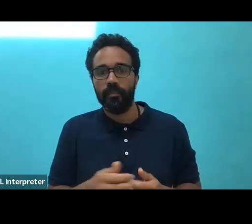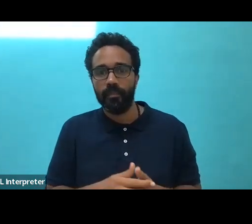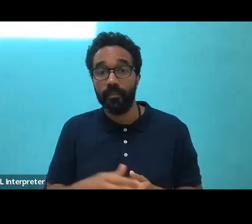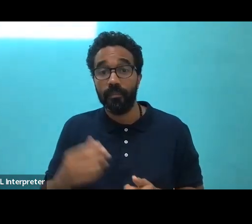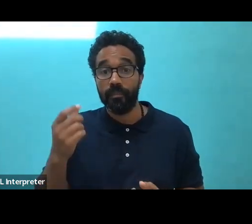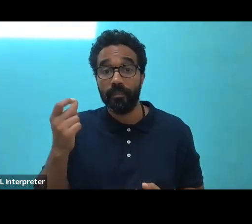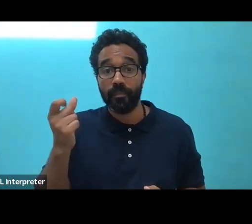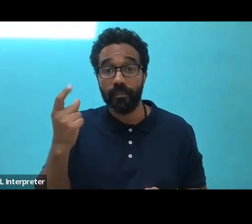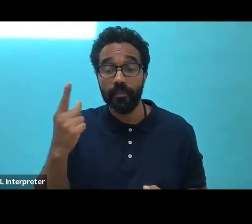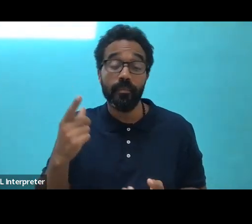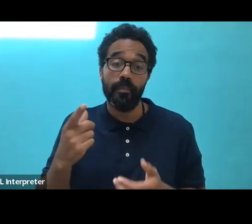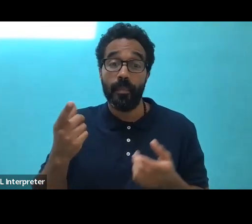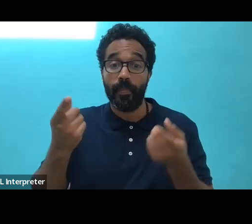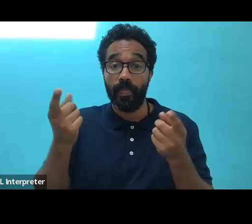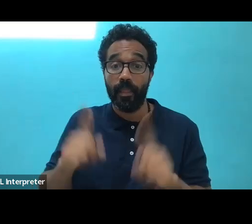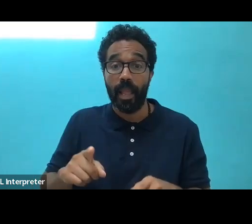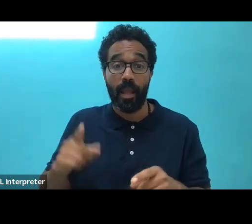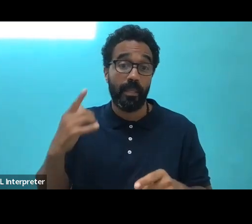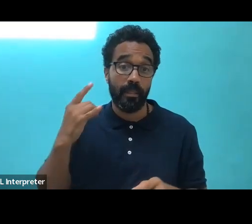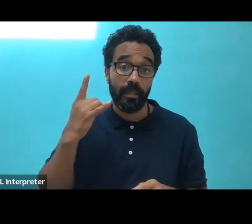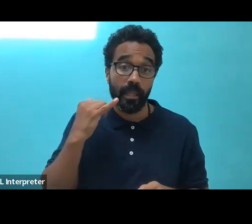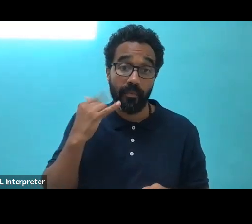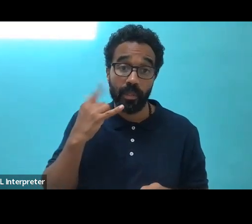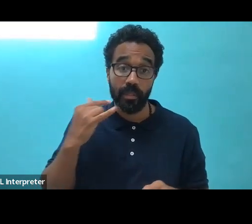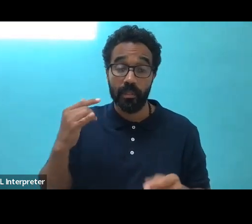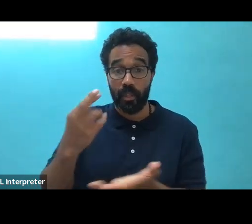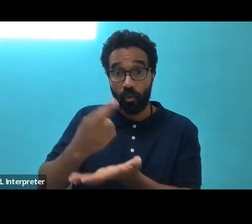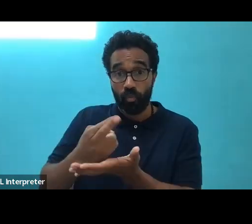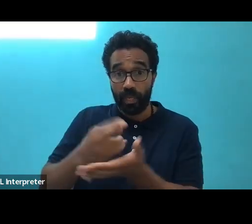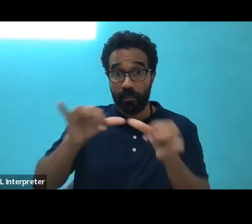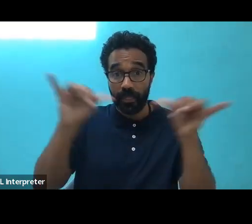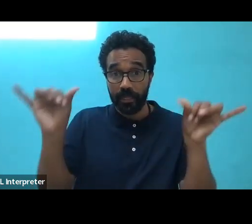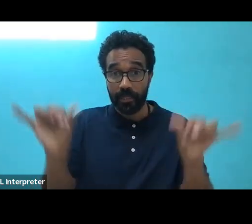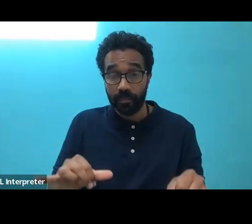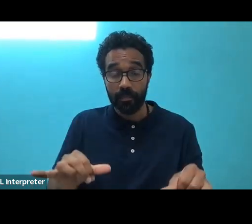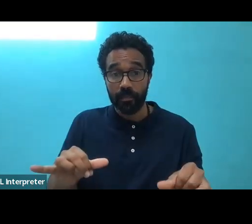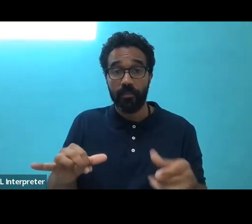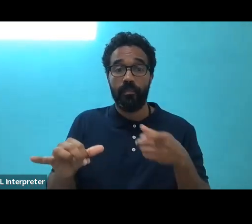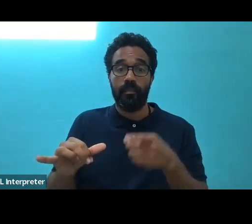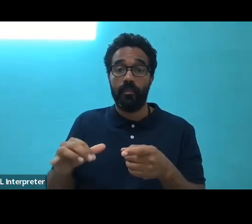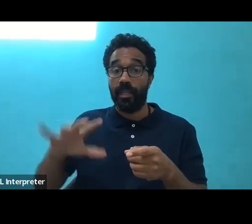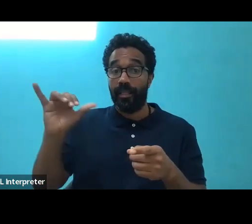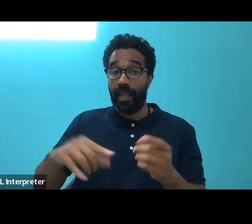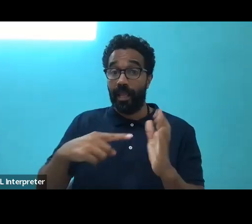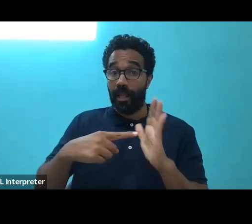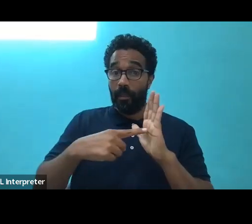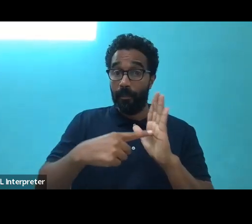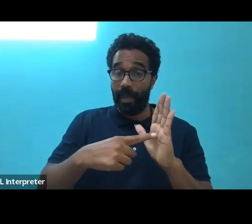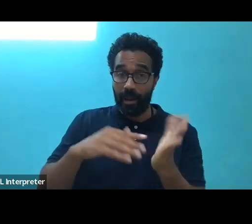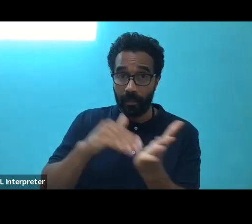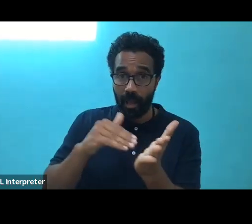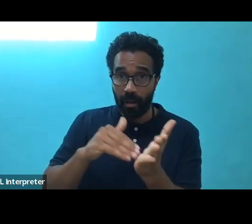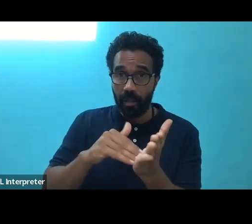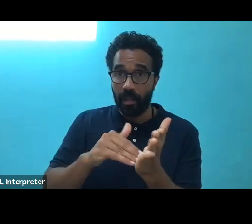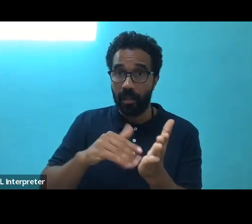entire rehab system of California, that was changing an institutional structure, a medical model that viewed people with